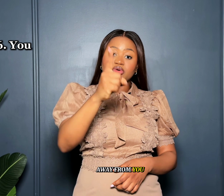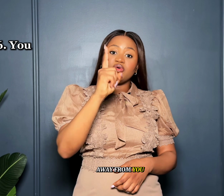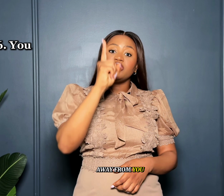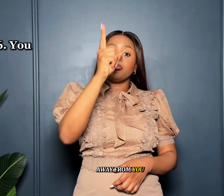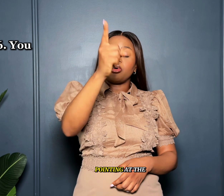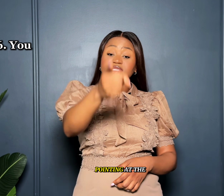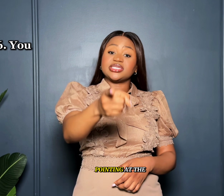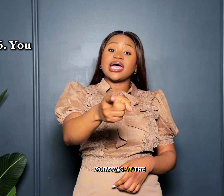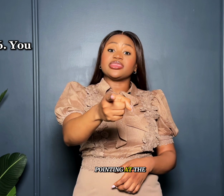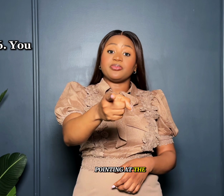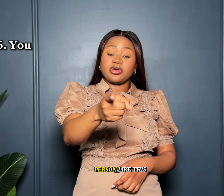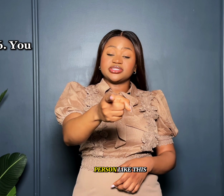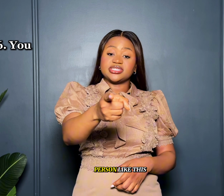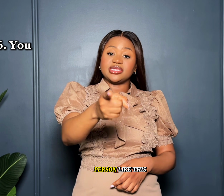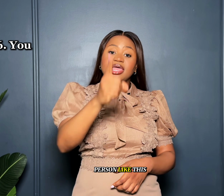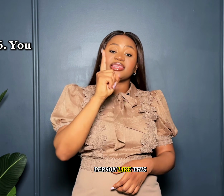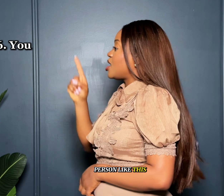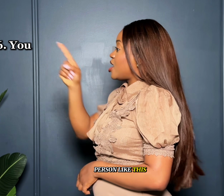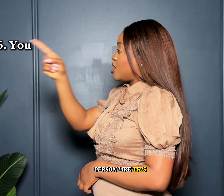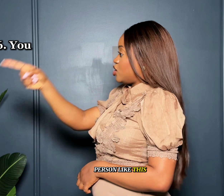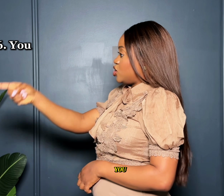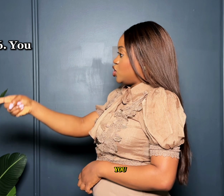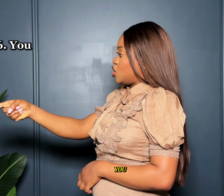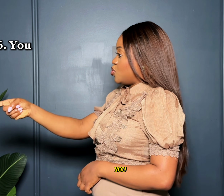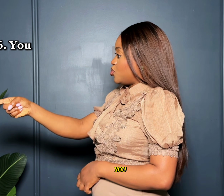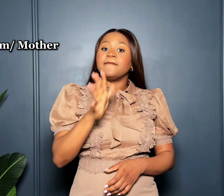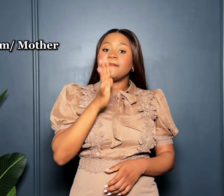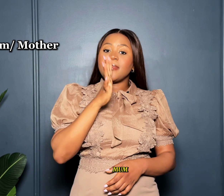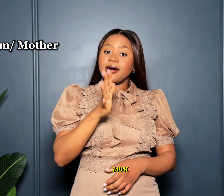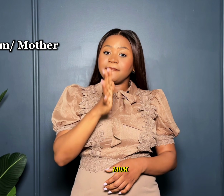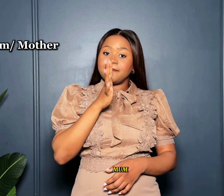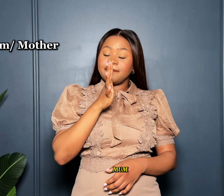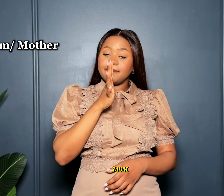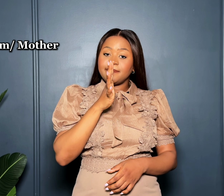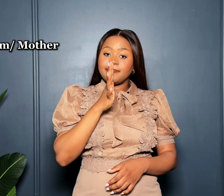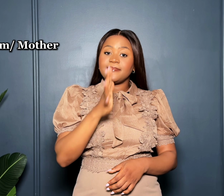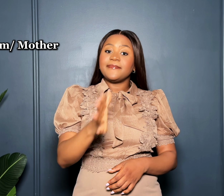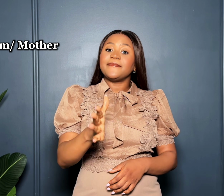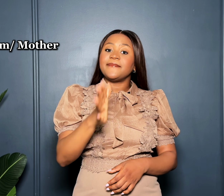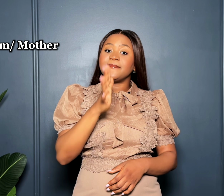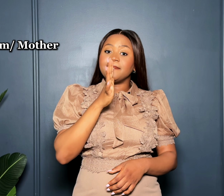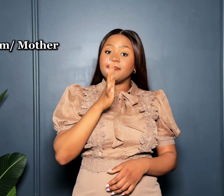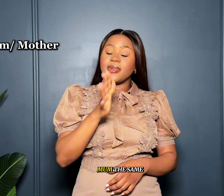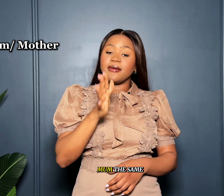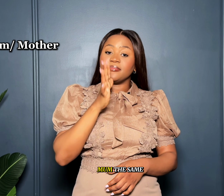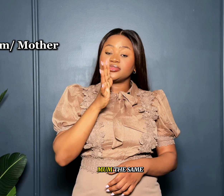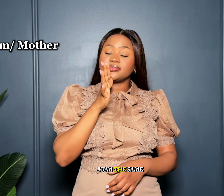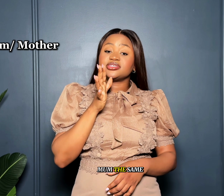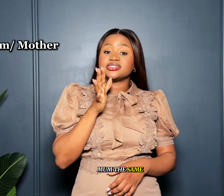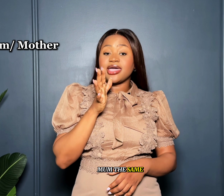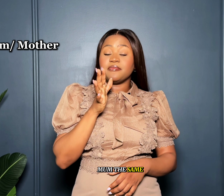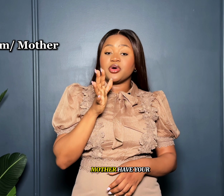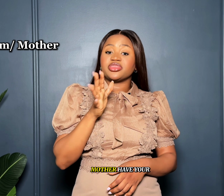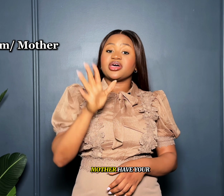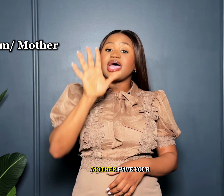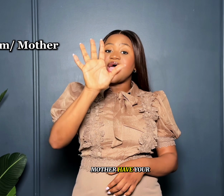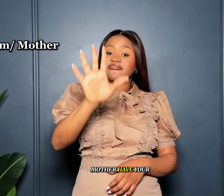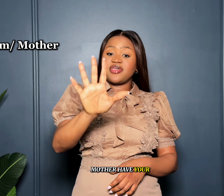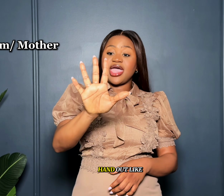you, pointing at the person like this. You. Mom. Mom. To sign mother, have your hand